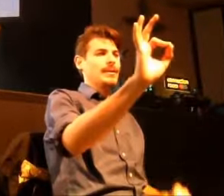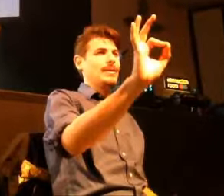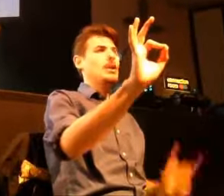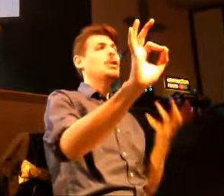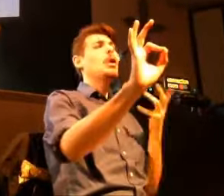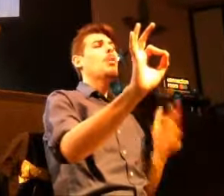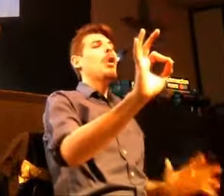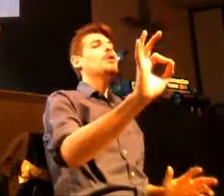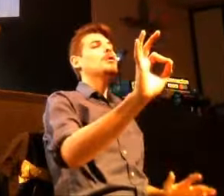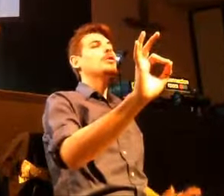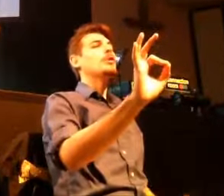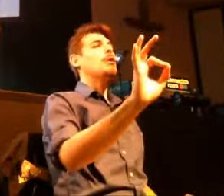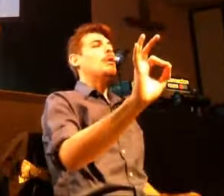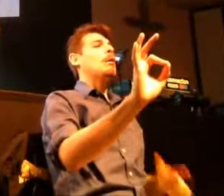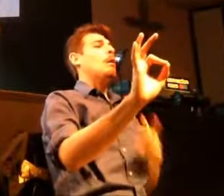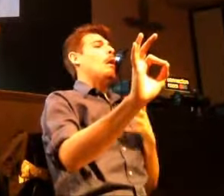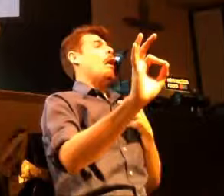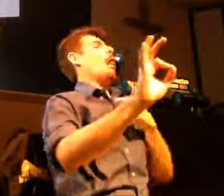front of them you just say,